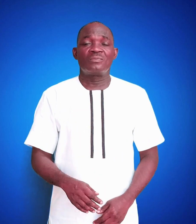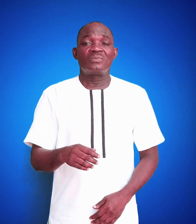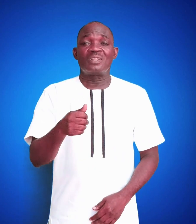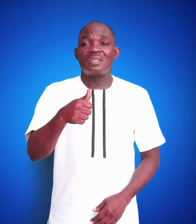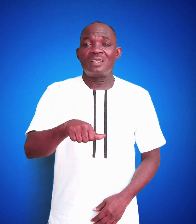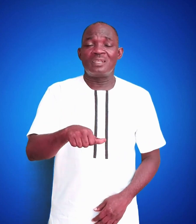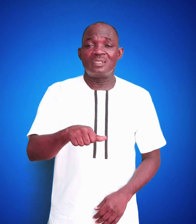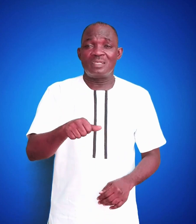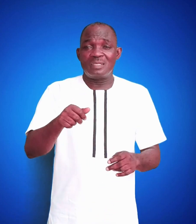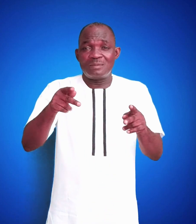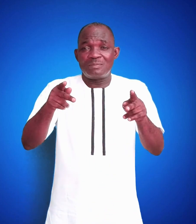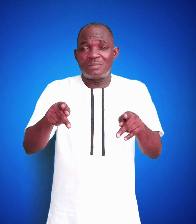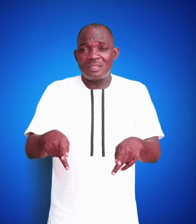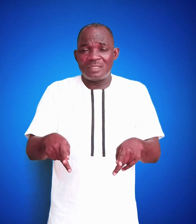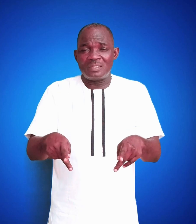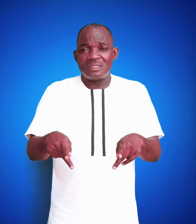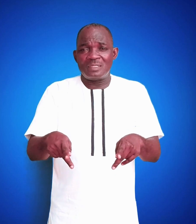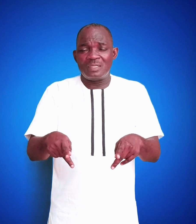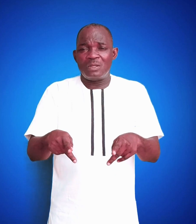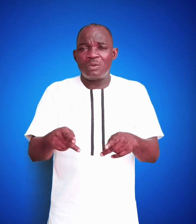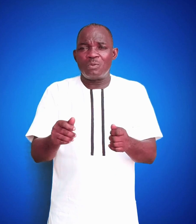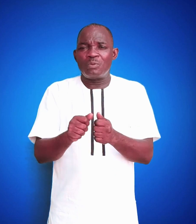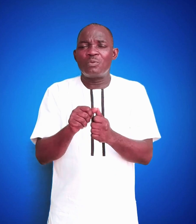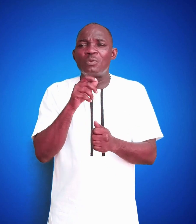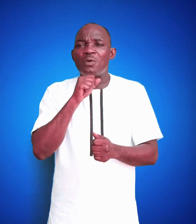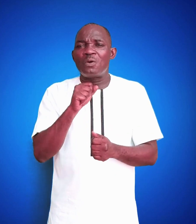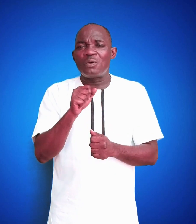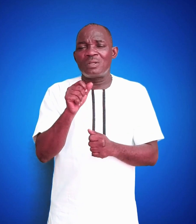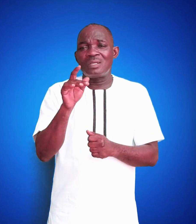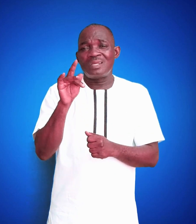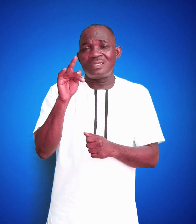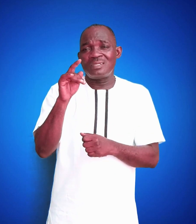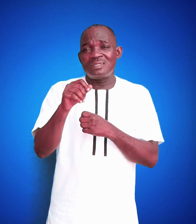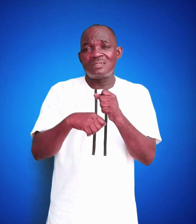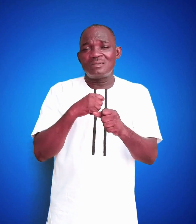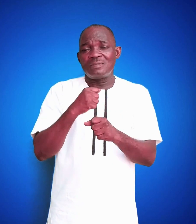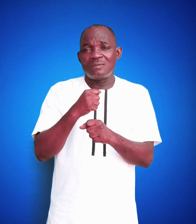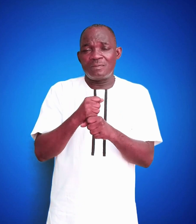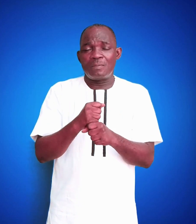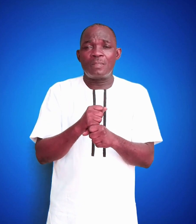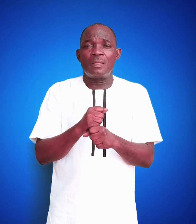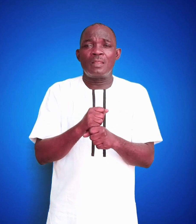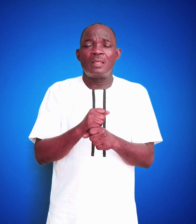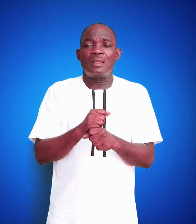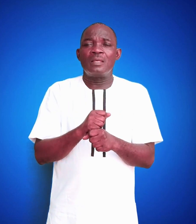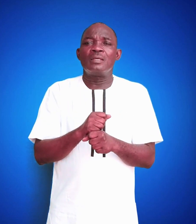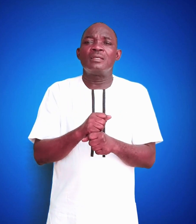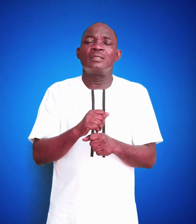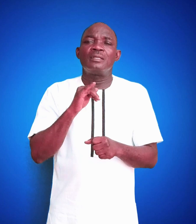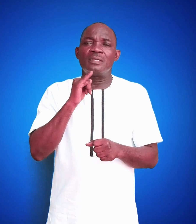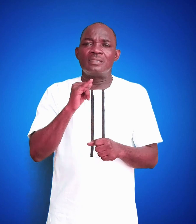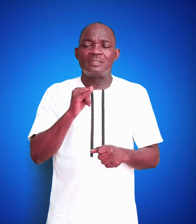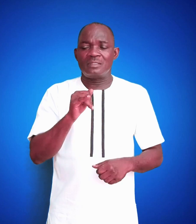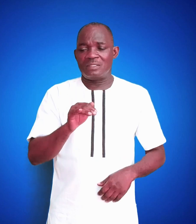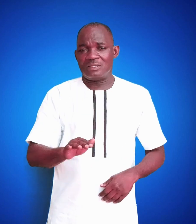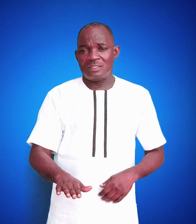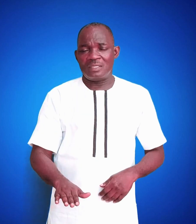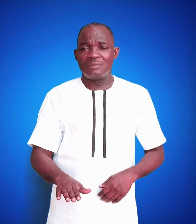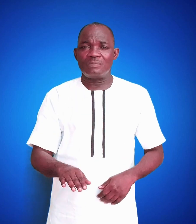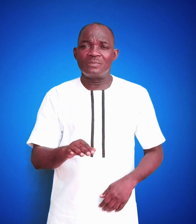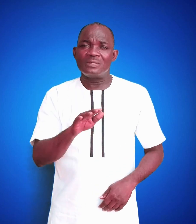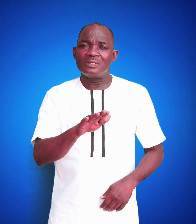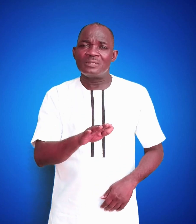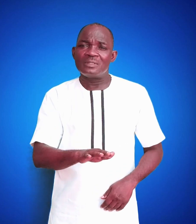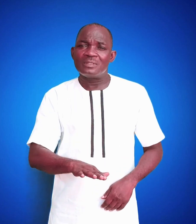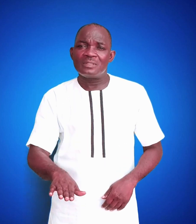Any person under the age of 18 is a child.